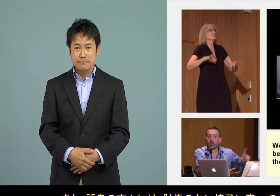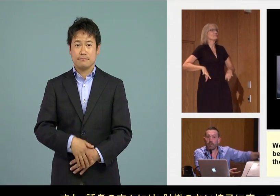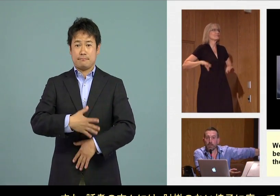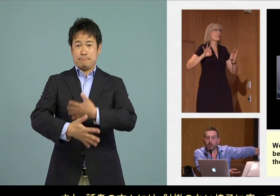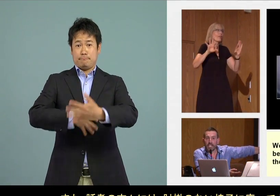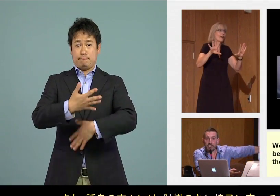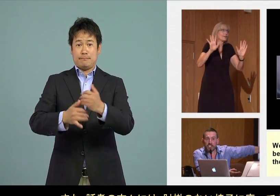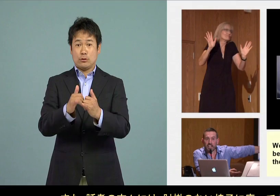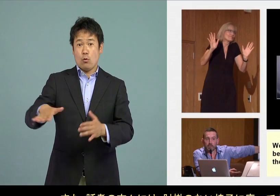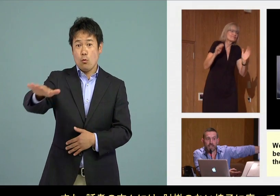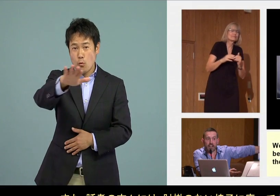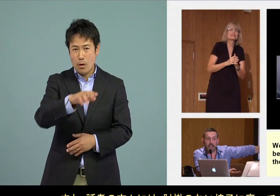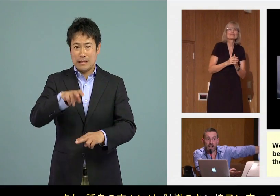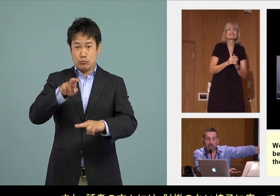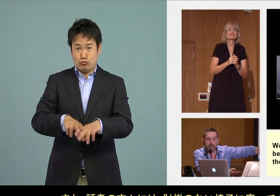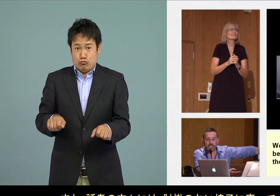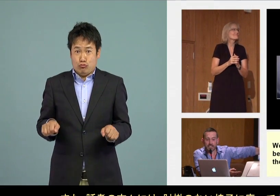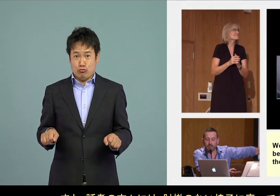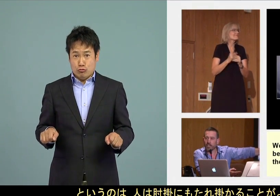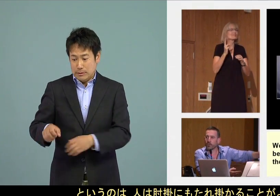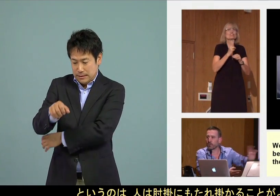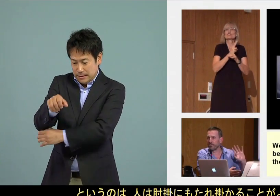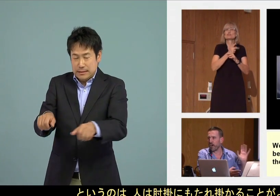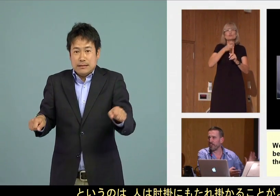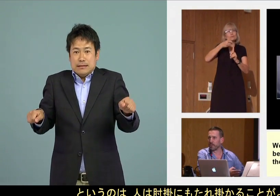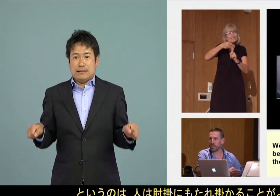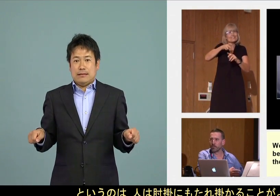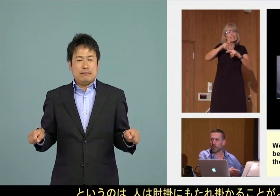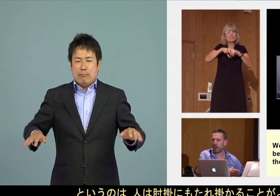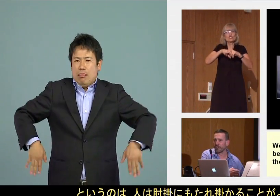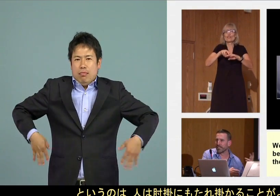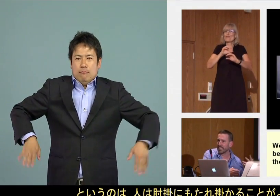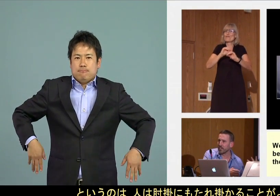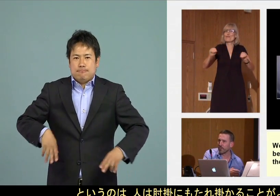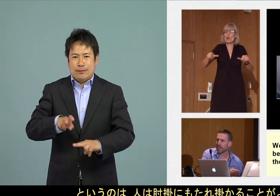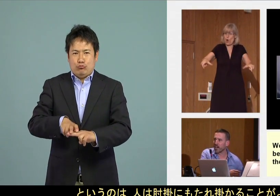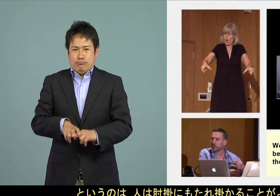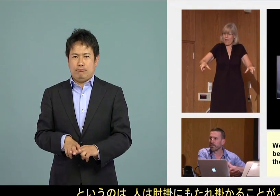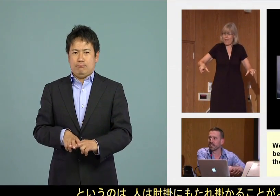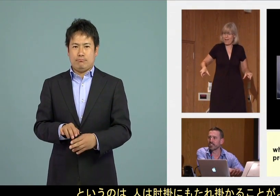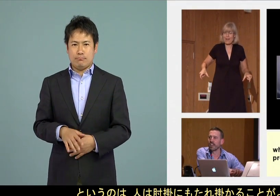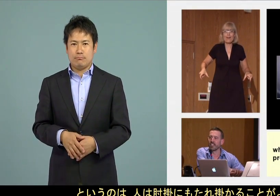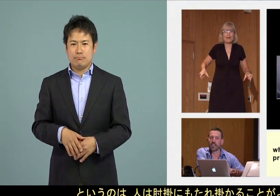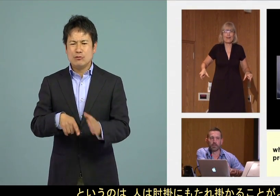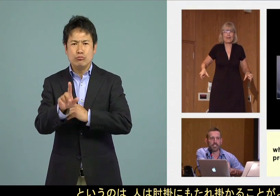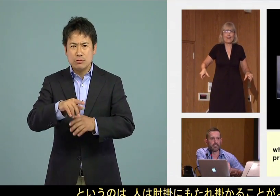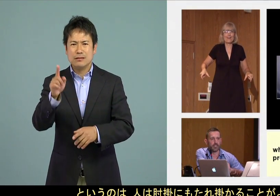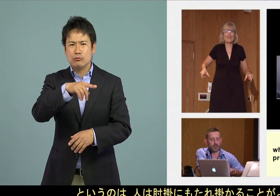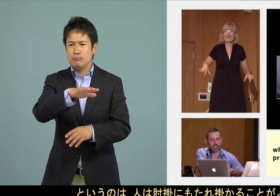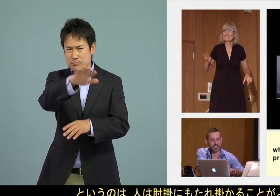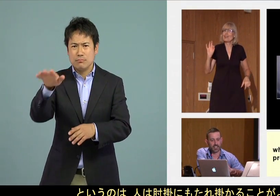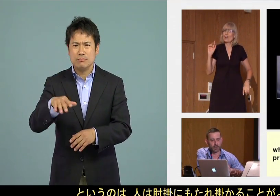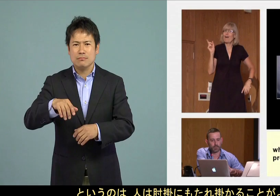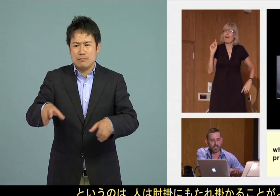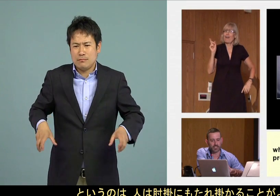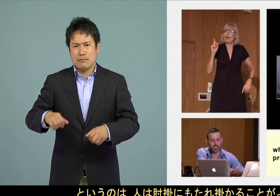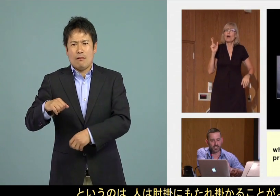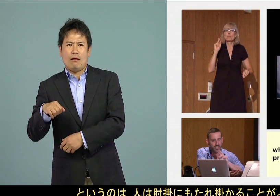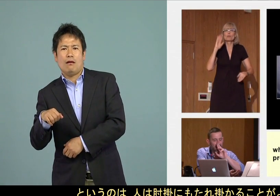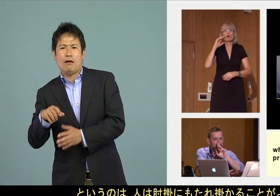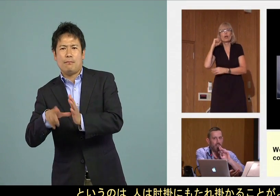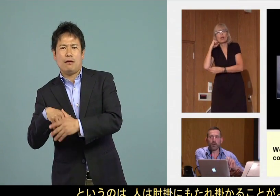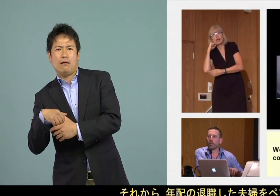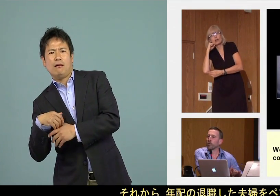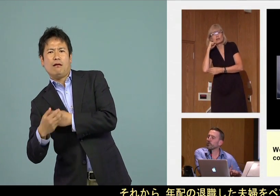We filmed people in chairs without arms, because we find that people will often lean on the arms when they're signing, and that will interfere with their sign language